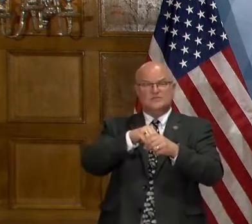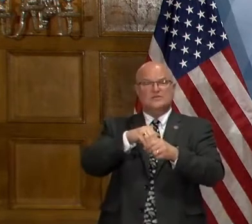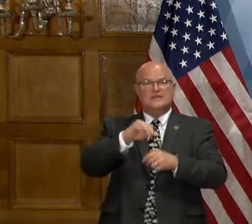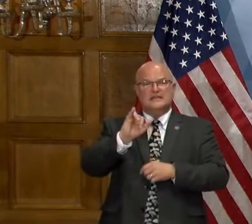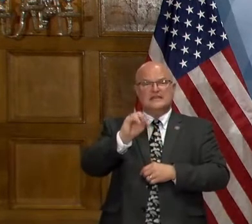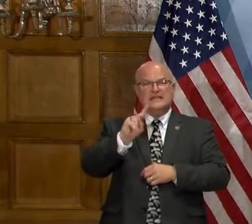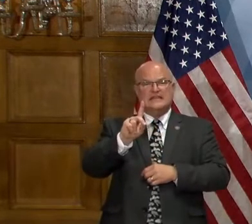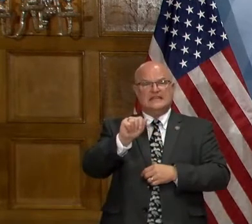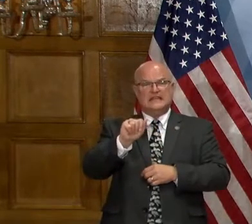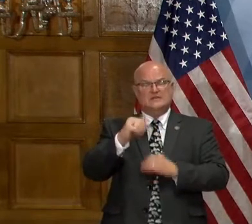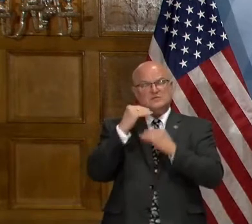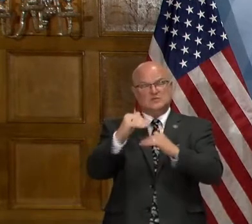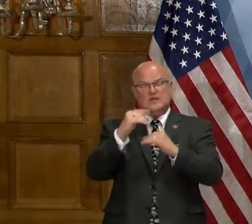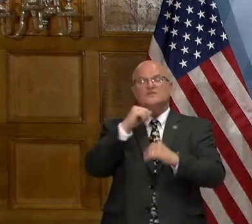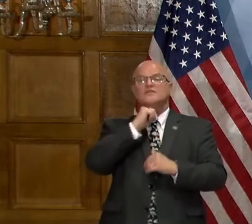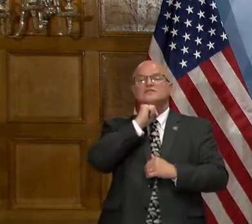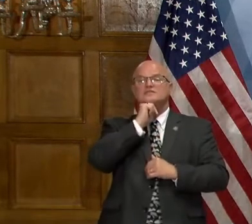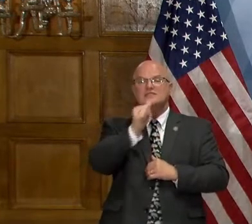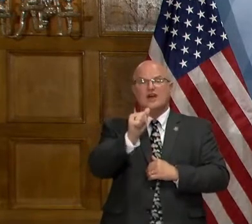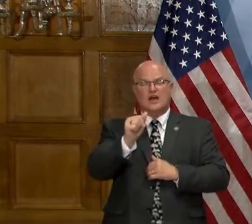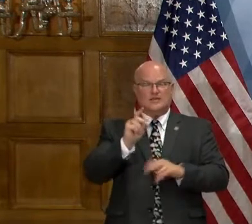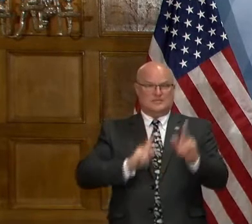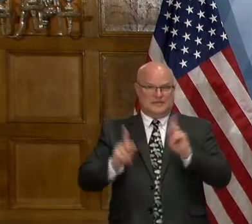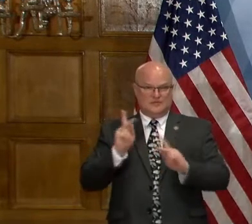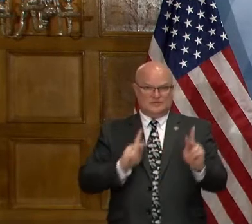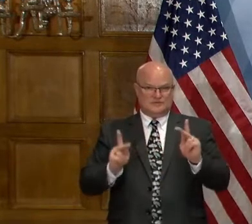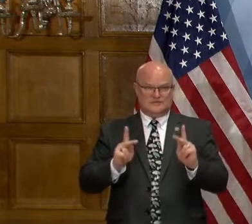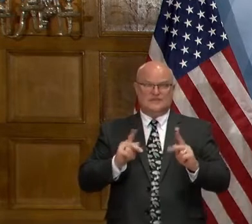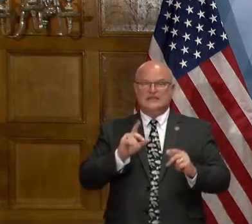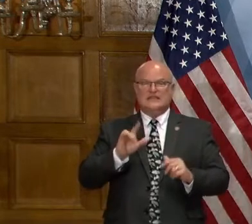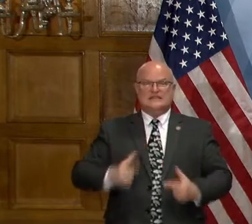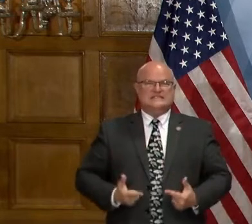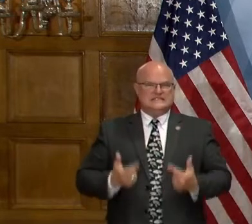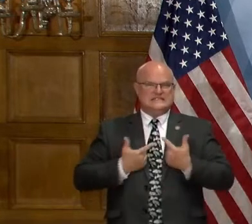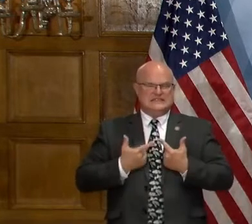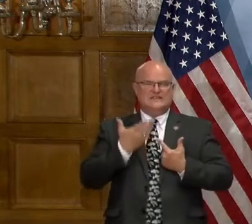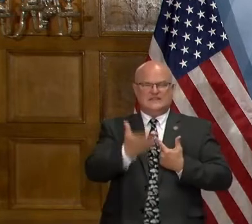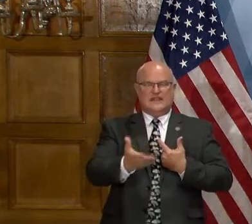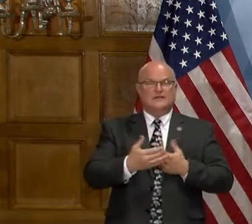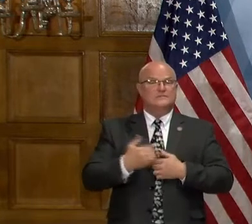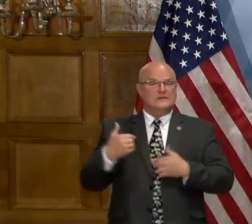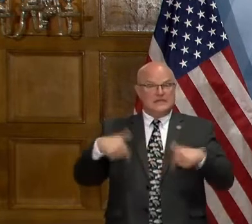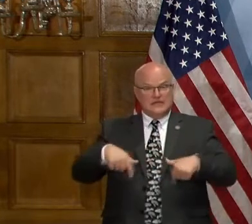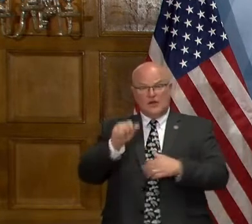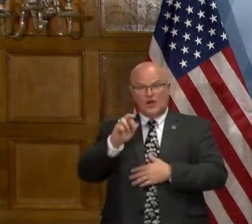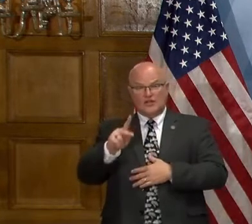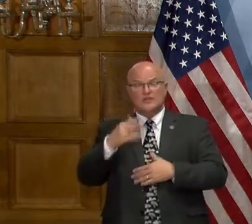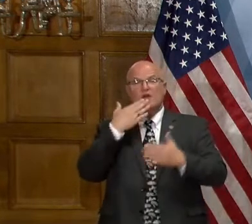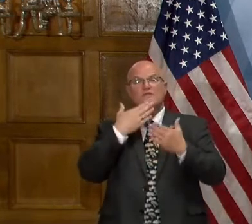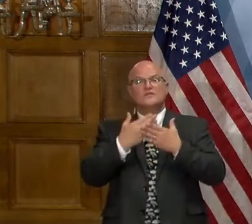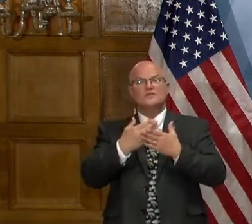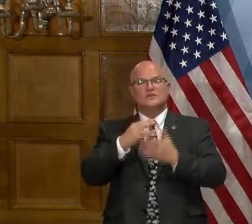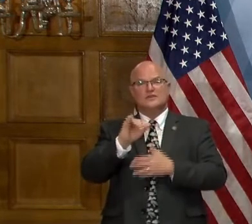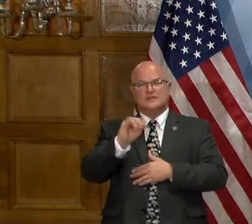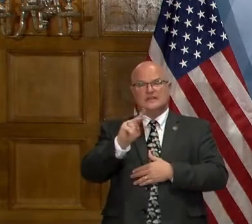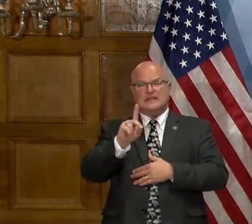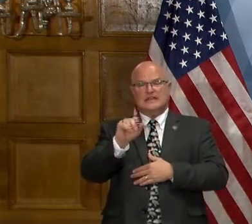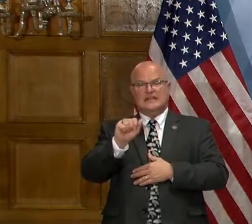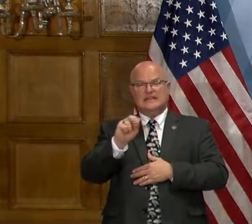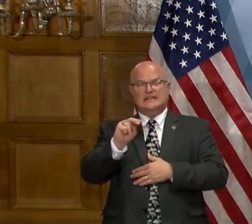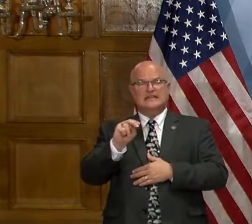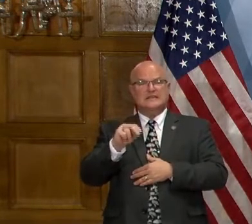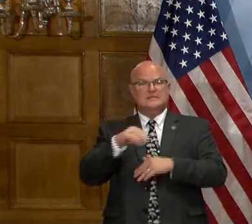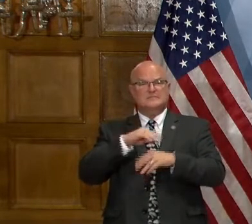it for non-citizens. It's important here in Arkansas. We have a great Indian population